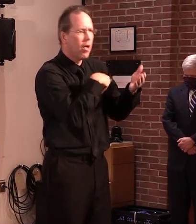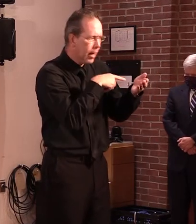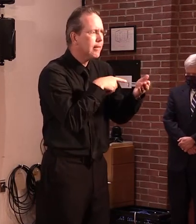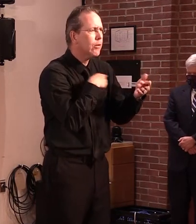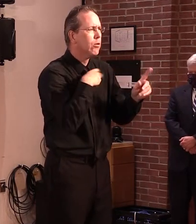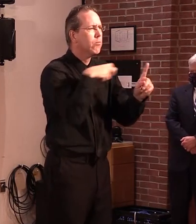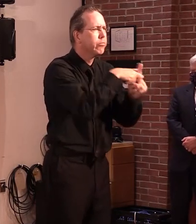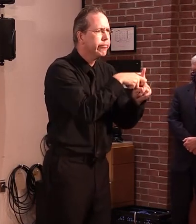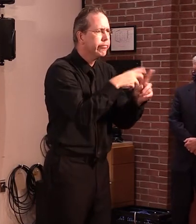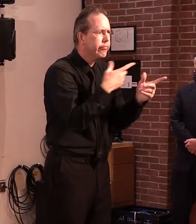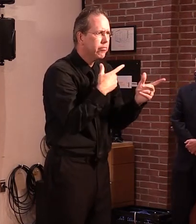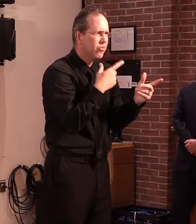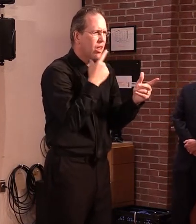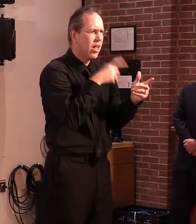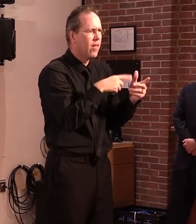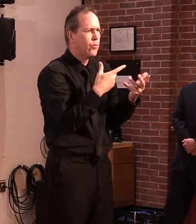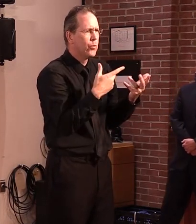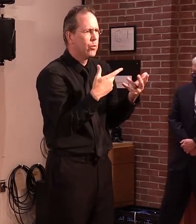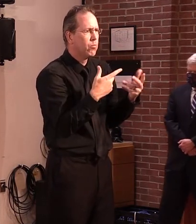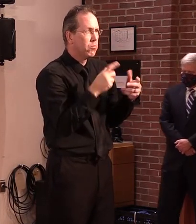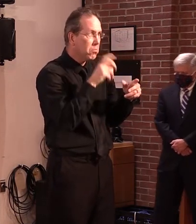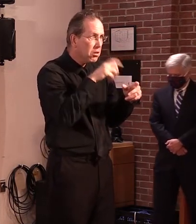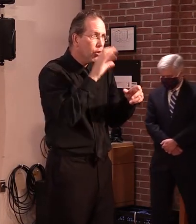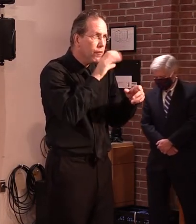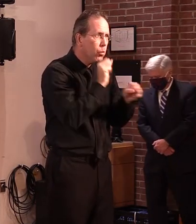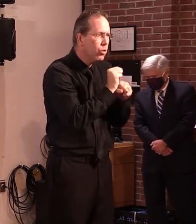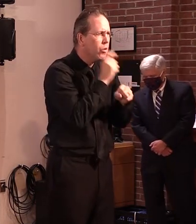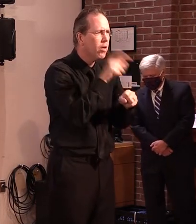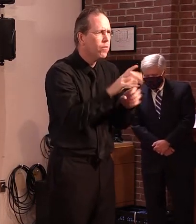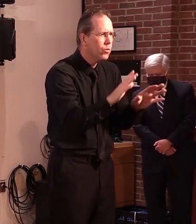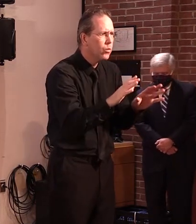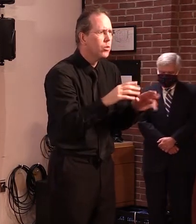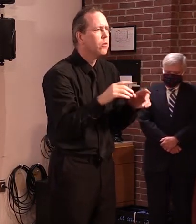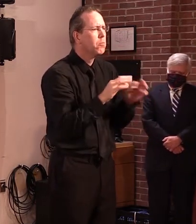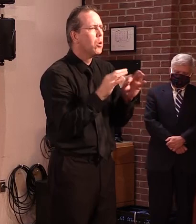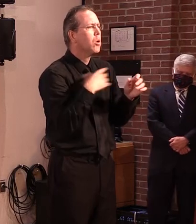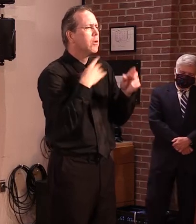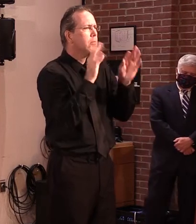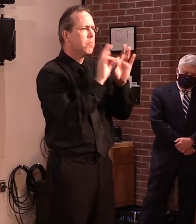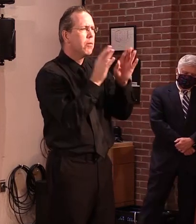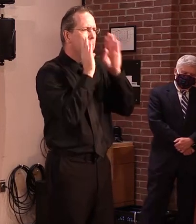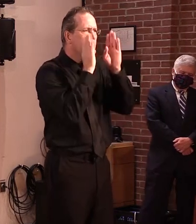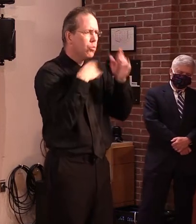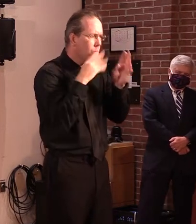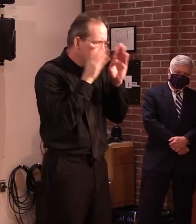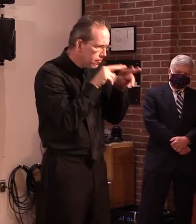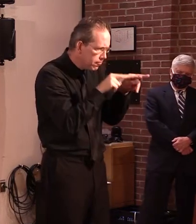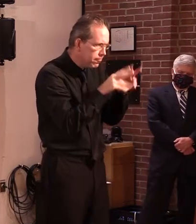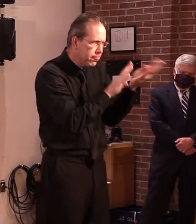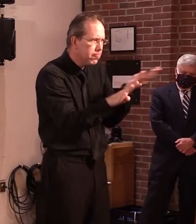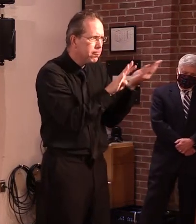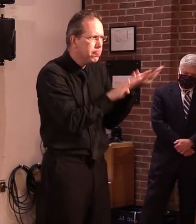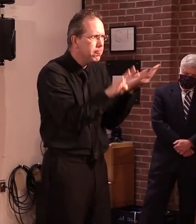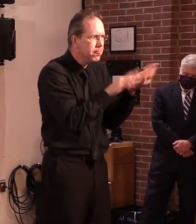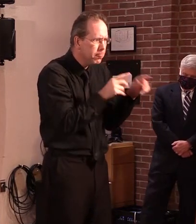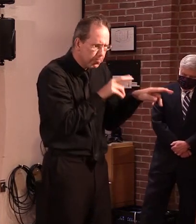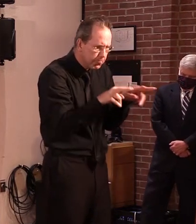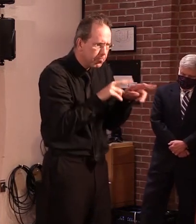but to my knowledge, you know, we are tracking that, and if someone gets stuck in the